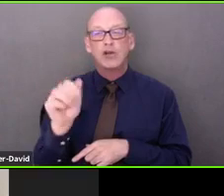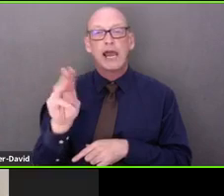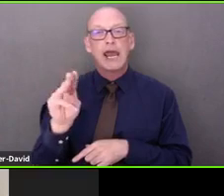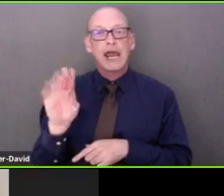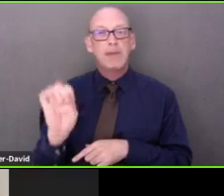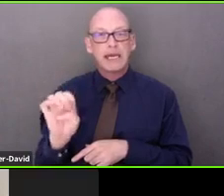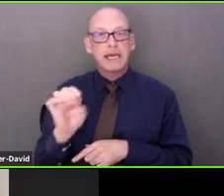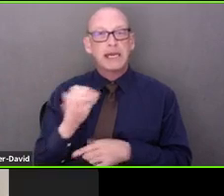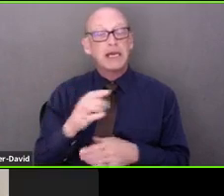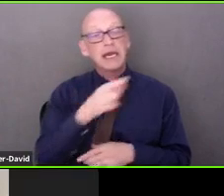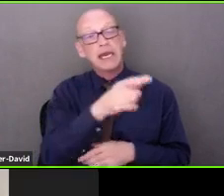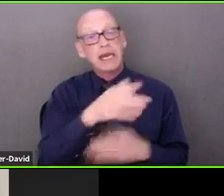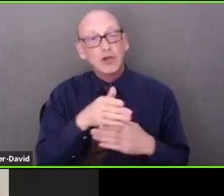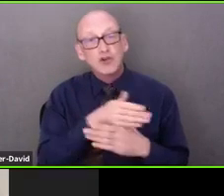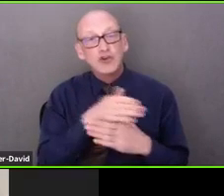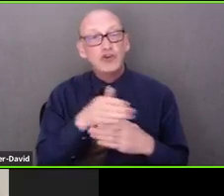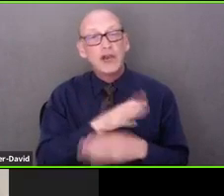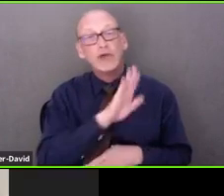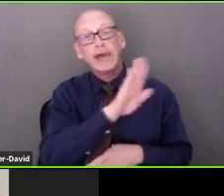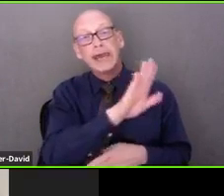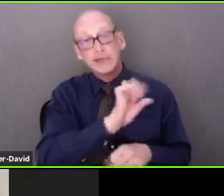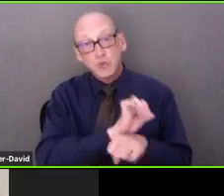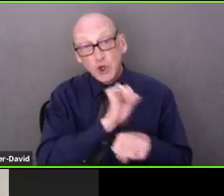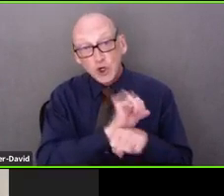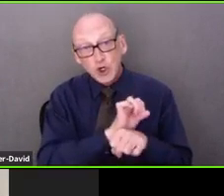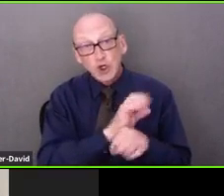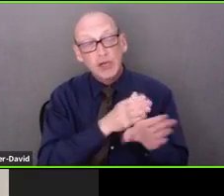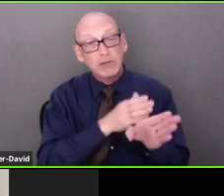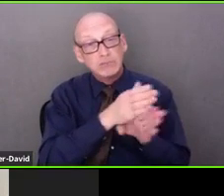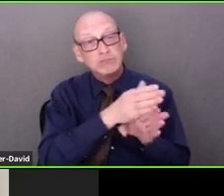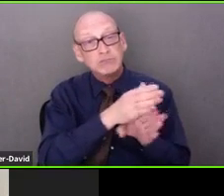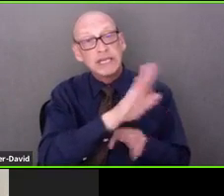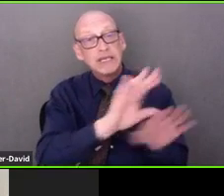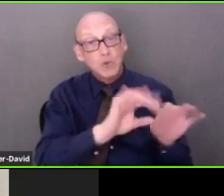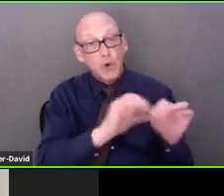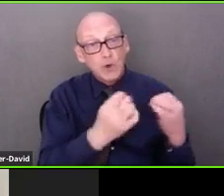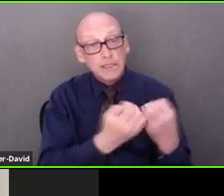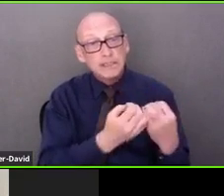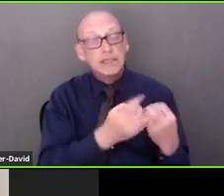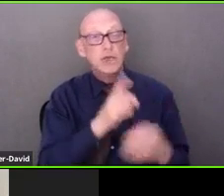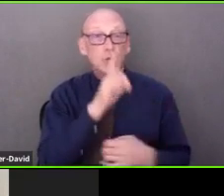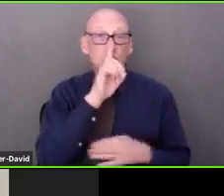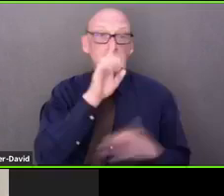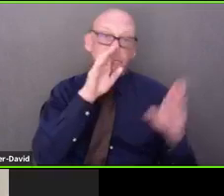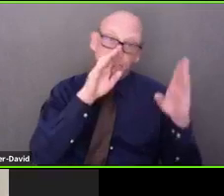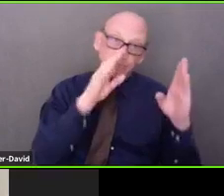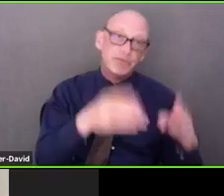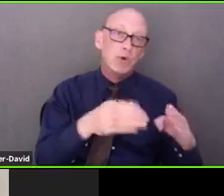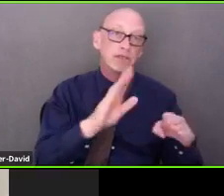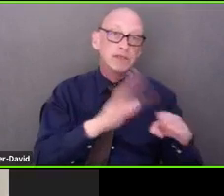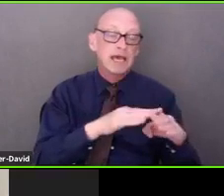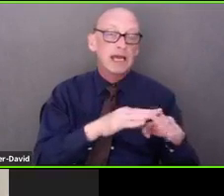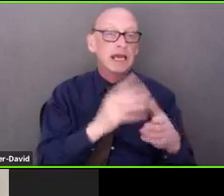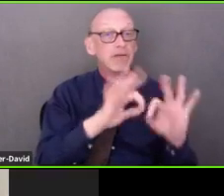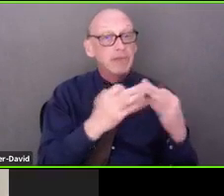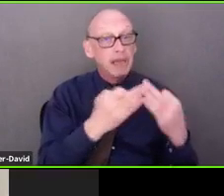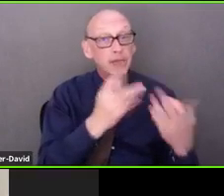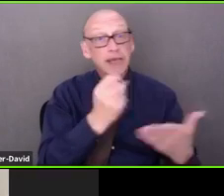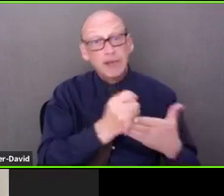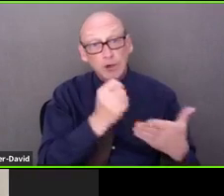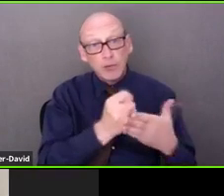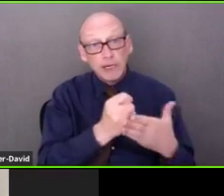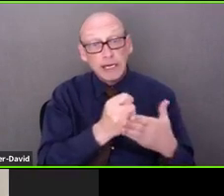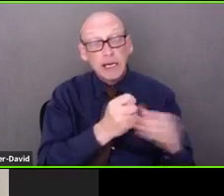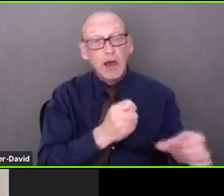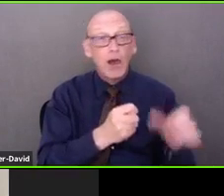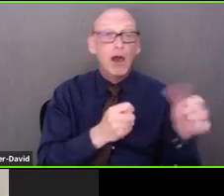about, his practice and his organization that really focuses on family therapy and others.